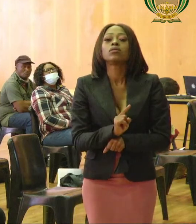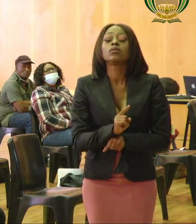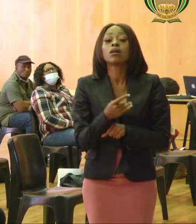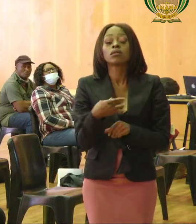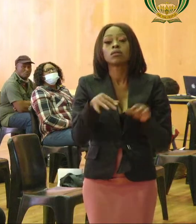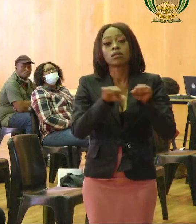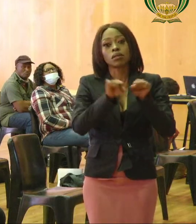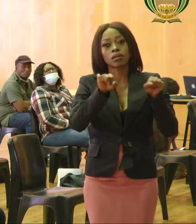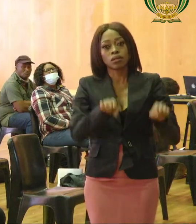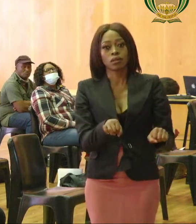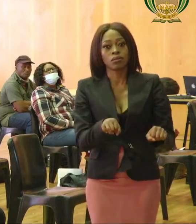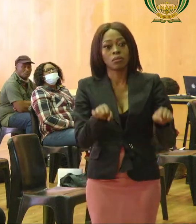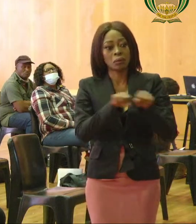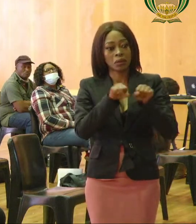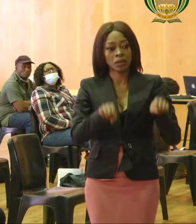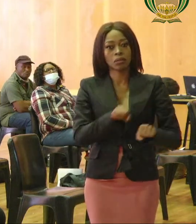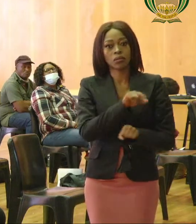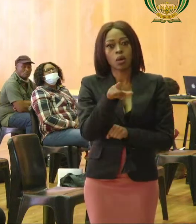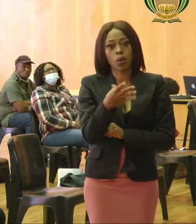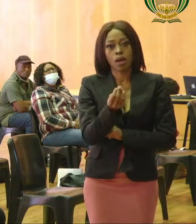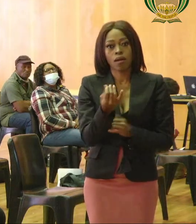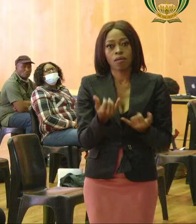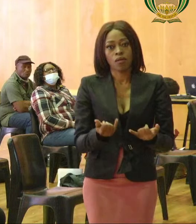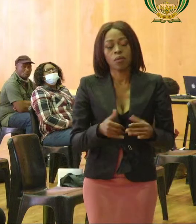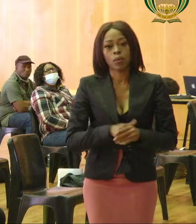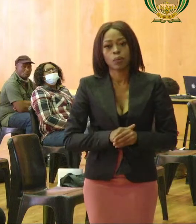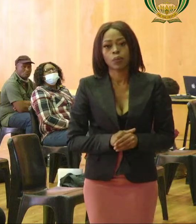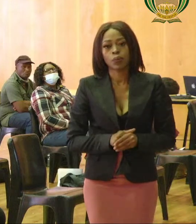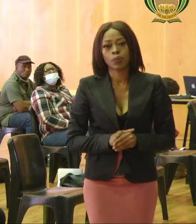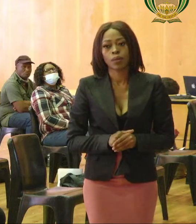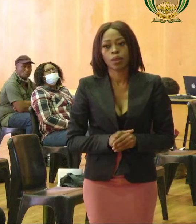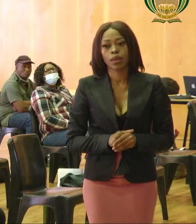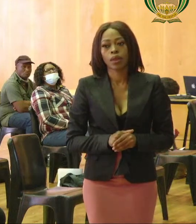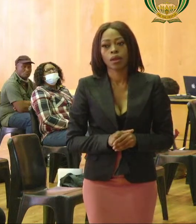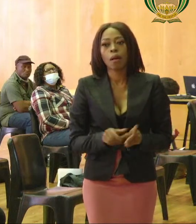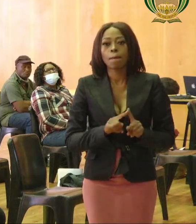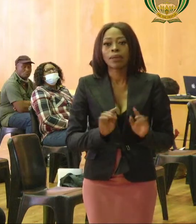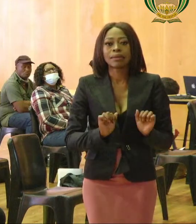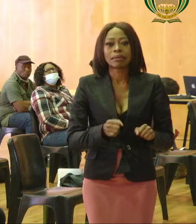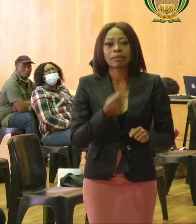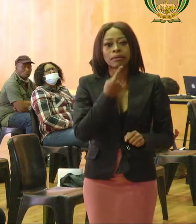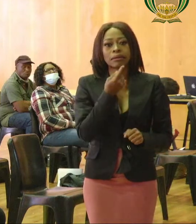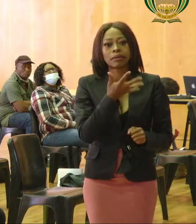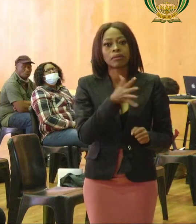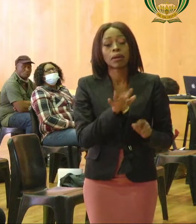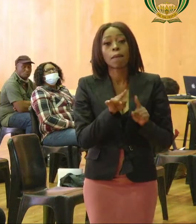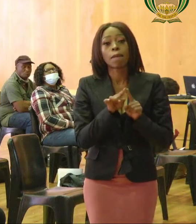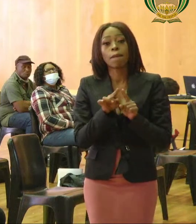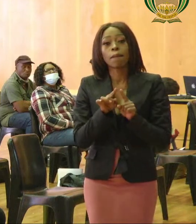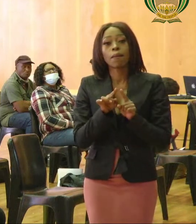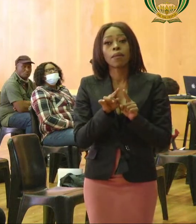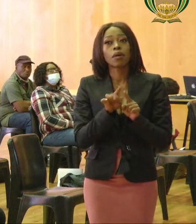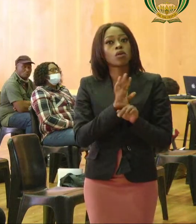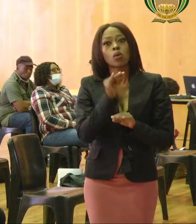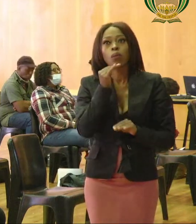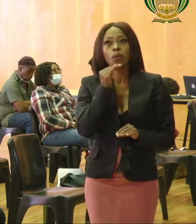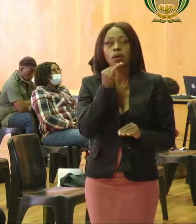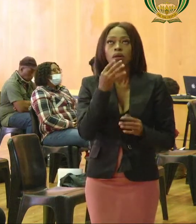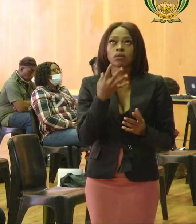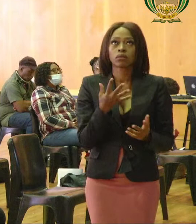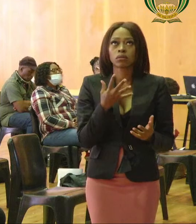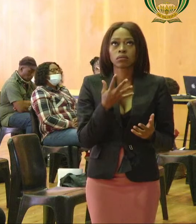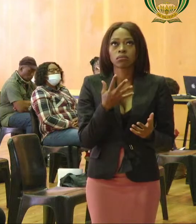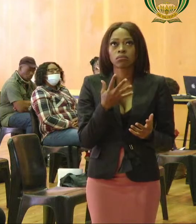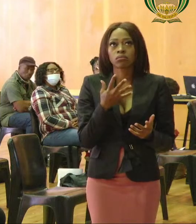system that we are currently have. But having said that, it doesn't make us